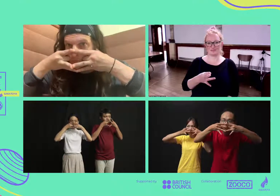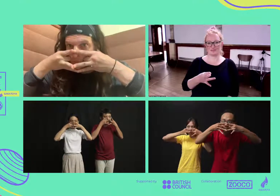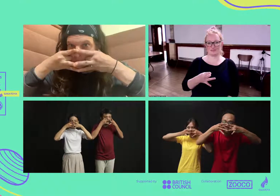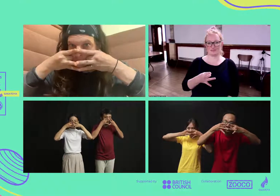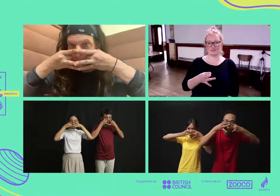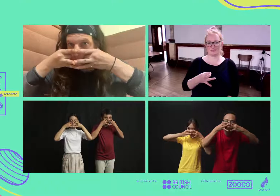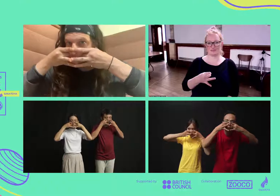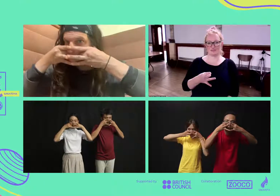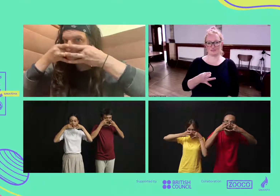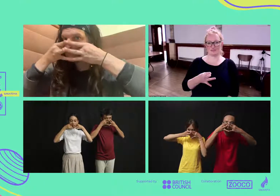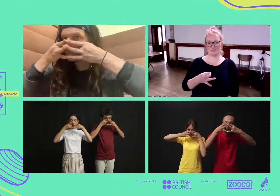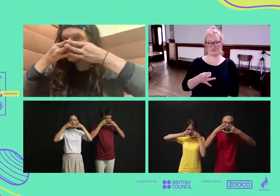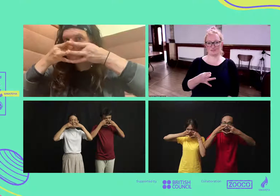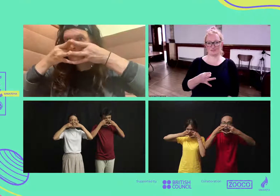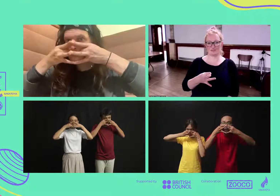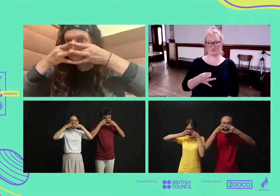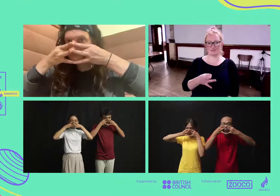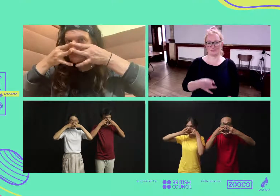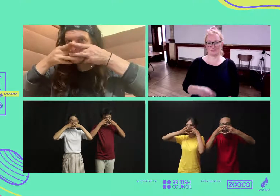that.